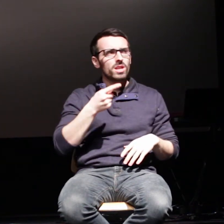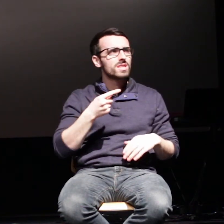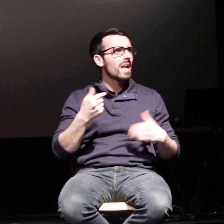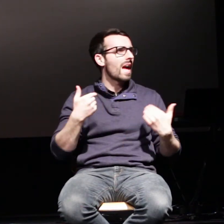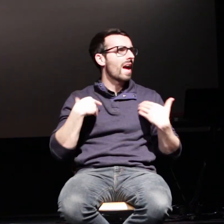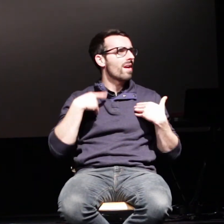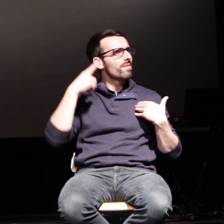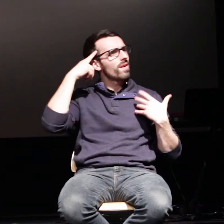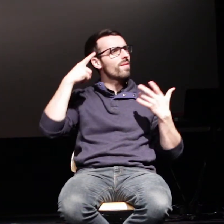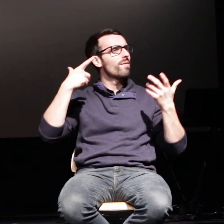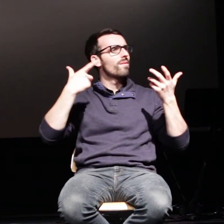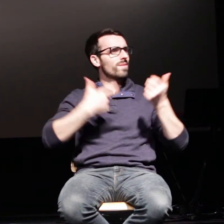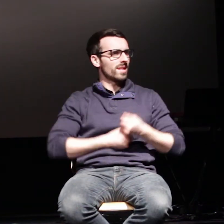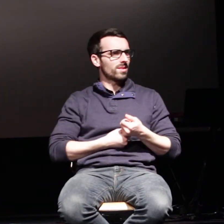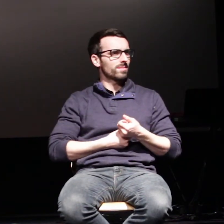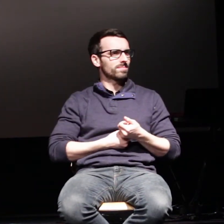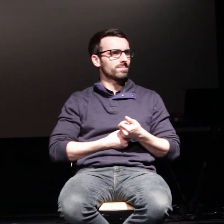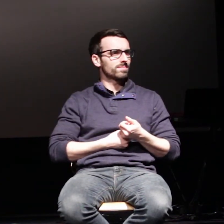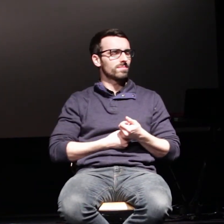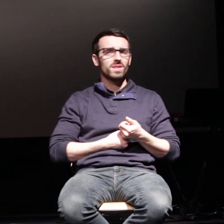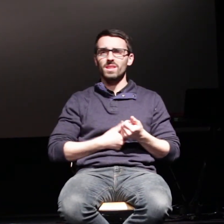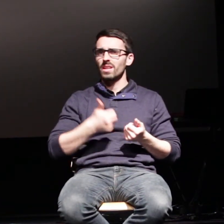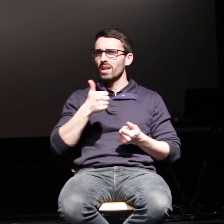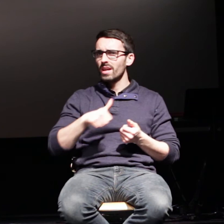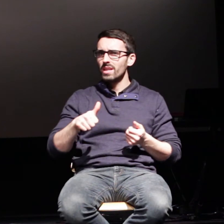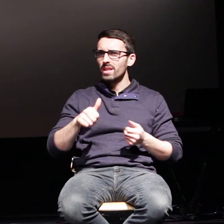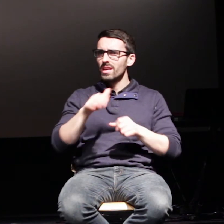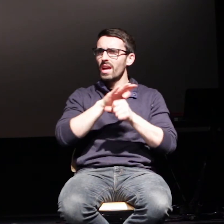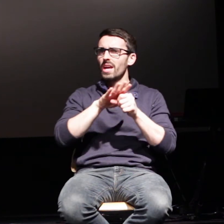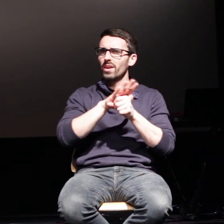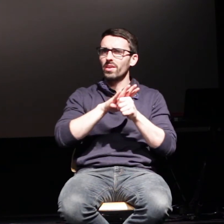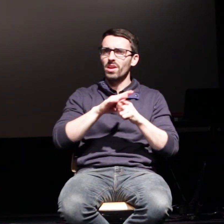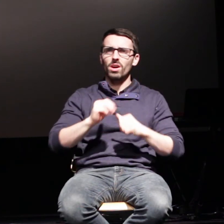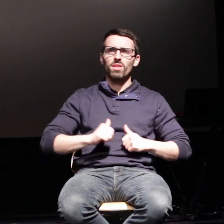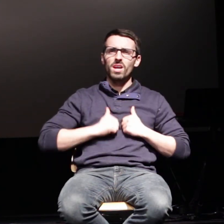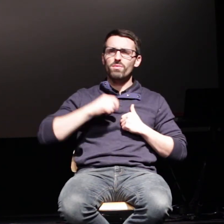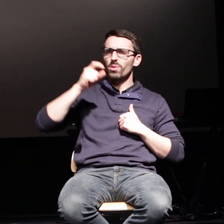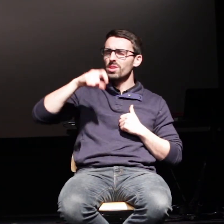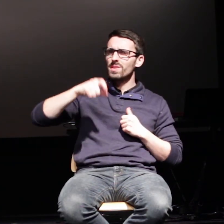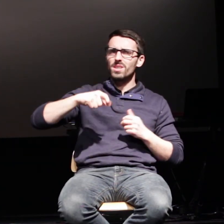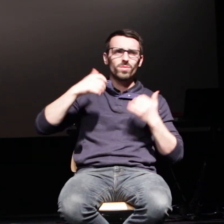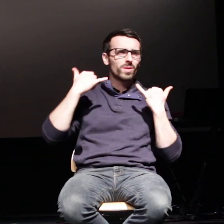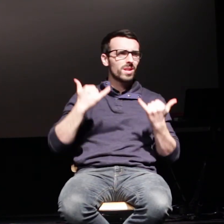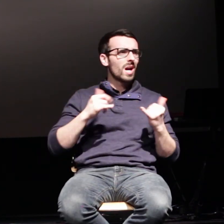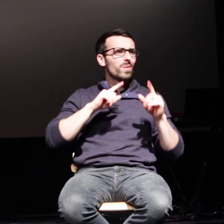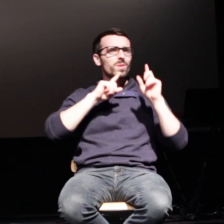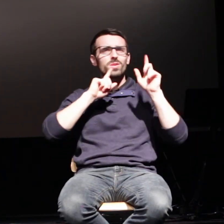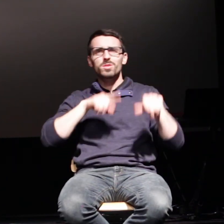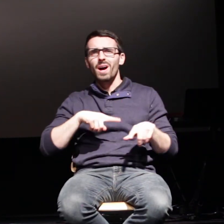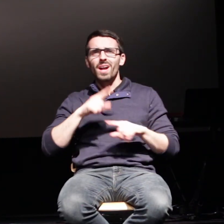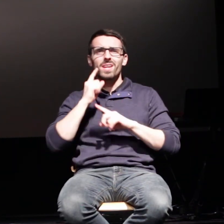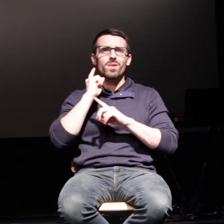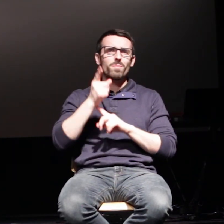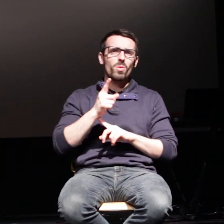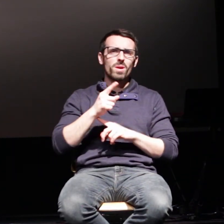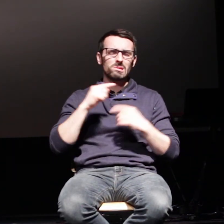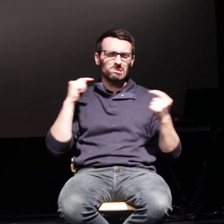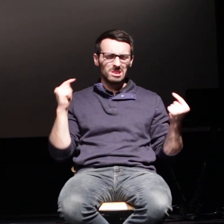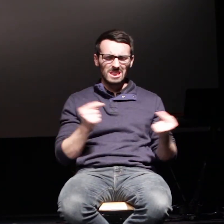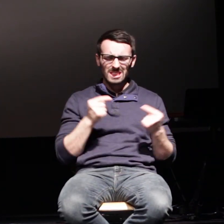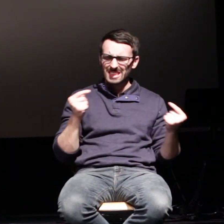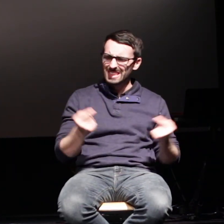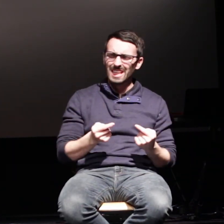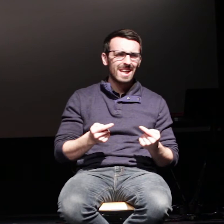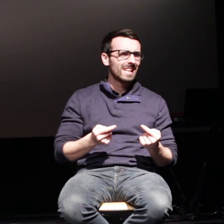Is there anywhere in life where you need that right now? How you respond when you find yourself in a moment where pain has intersected your life